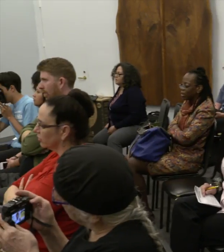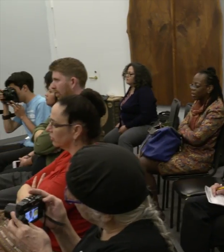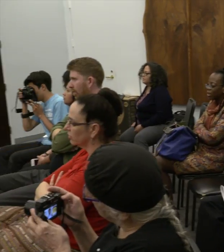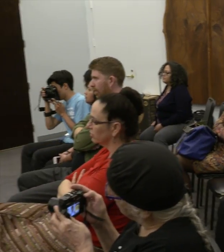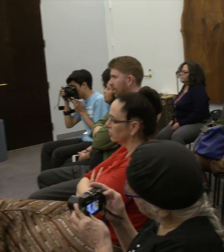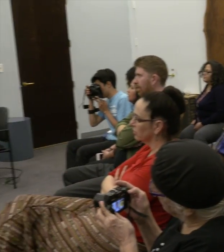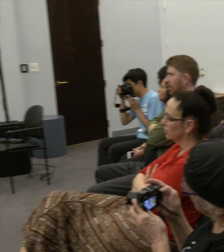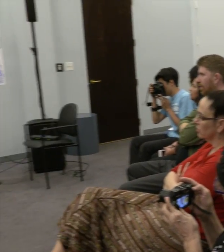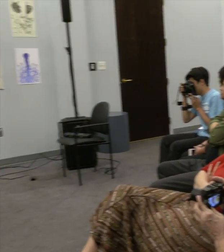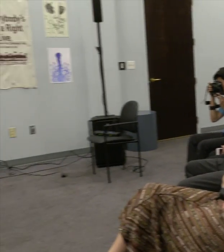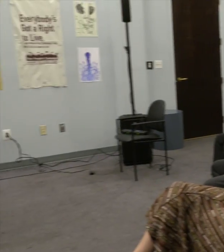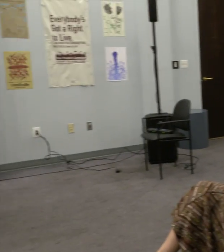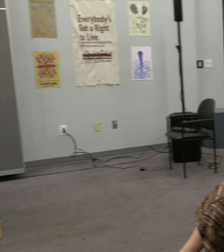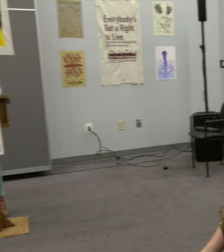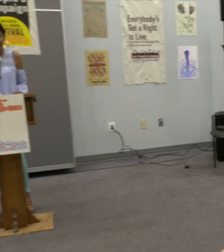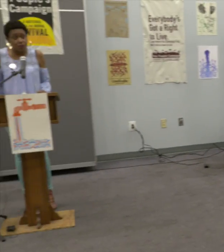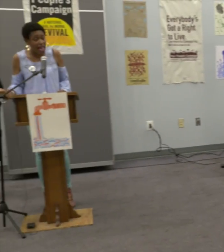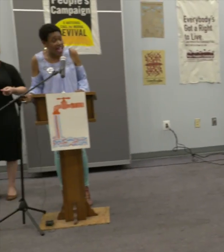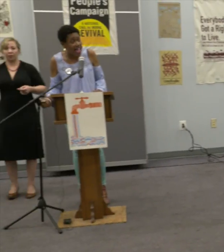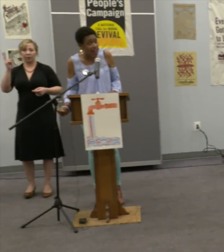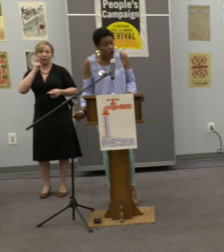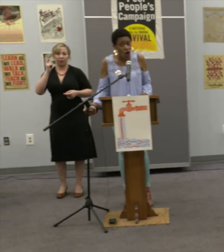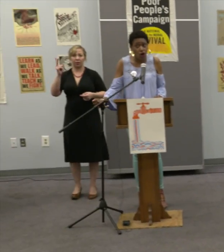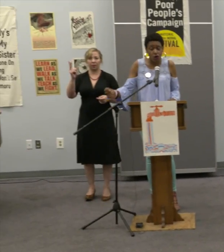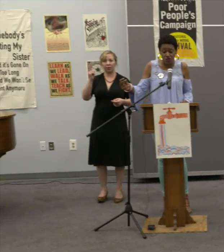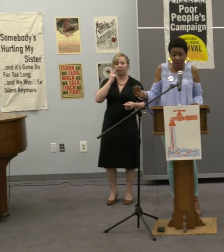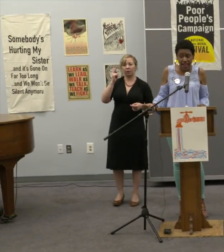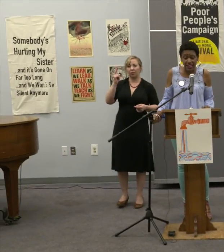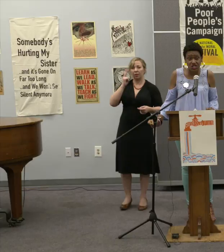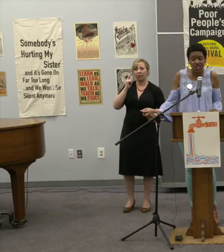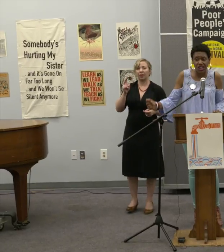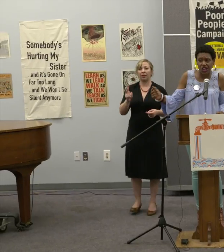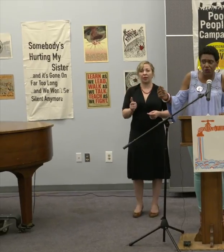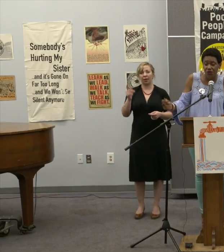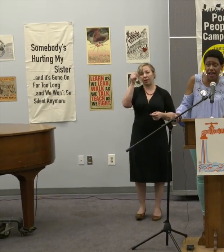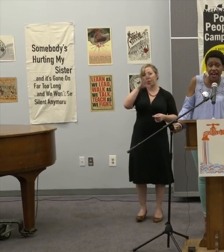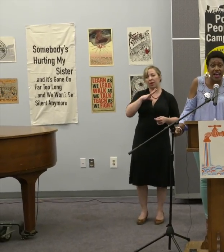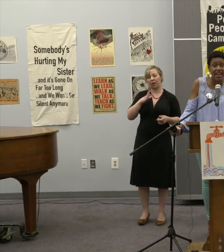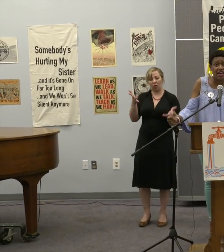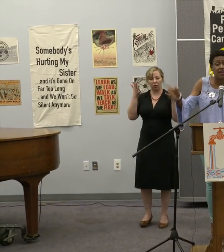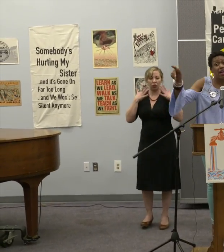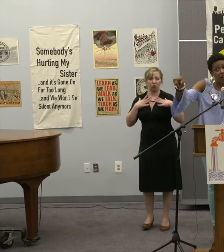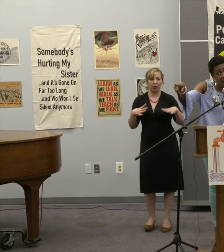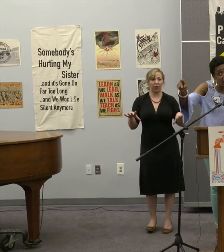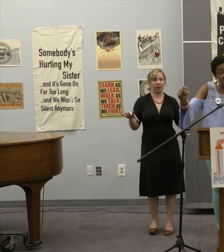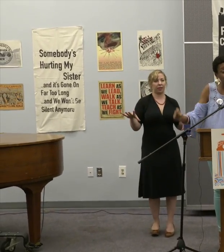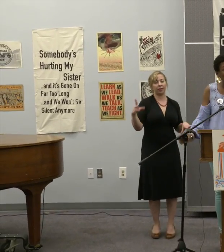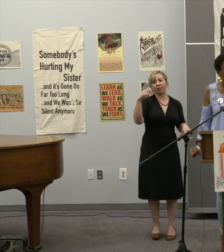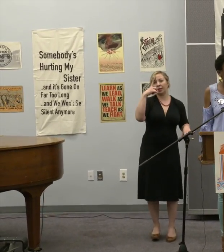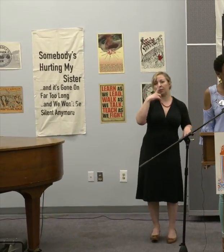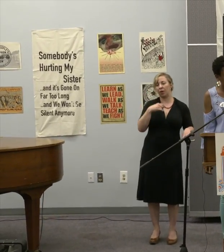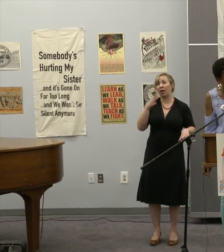water. Here's another one. See that band all dressed in red.